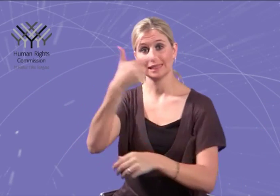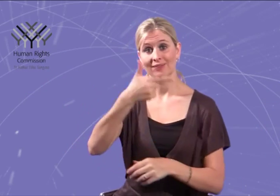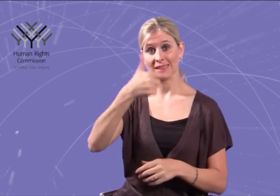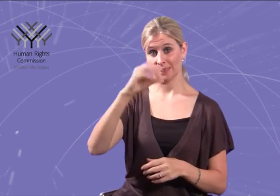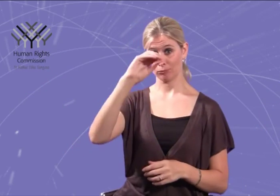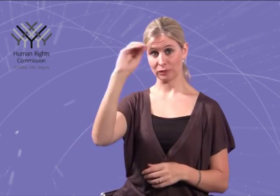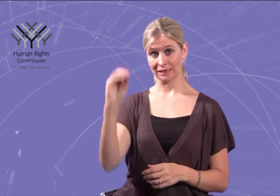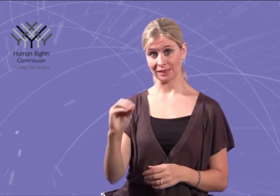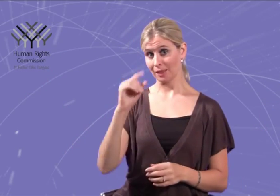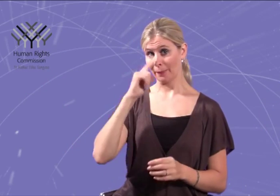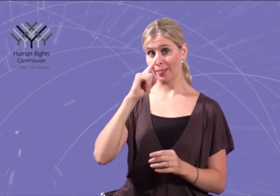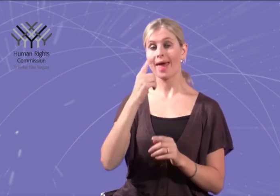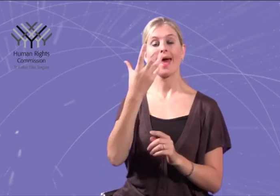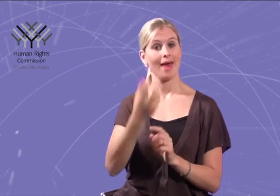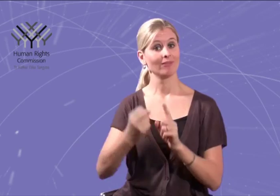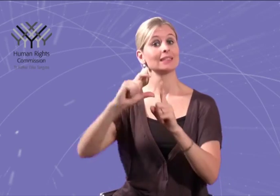. 17% of New Zealanders are disabled.